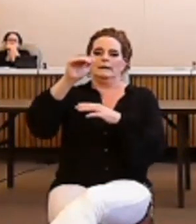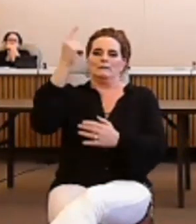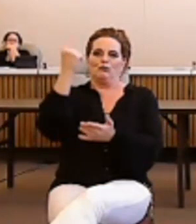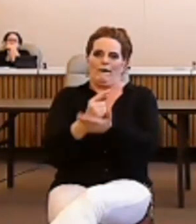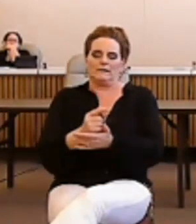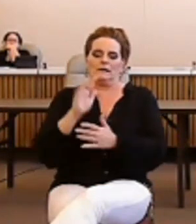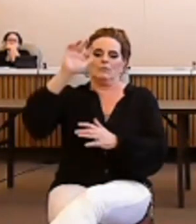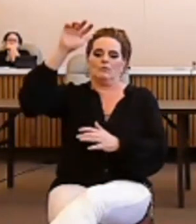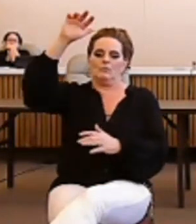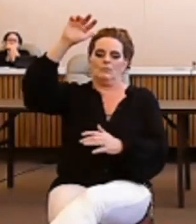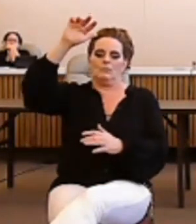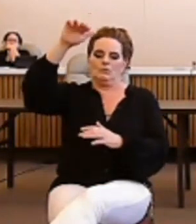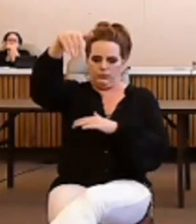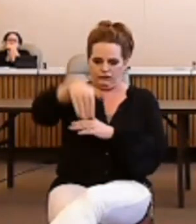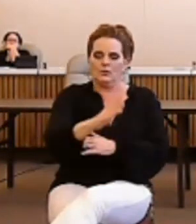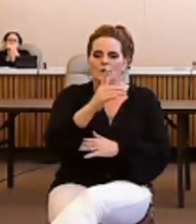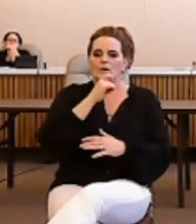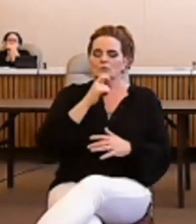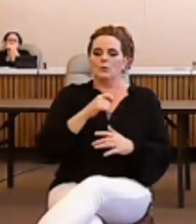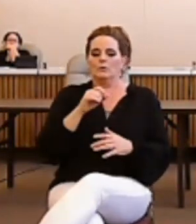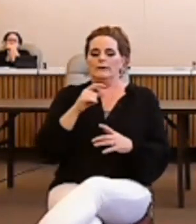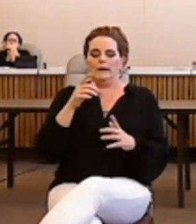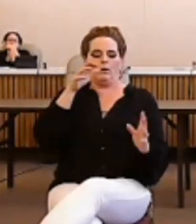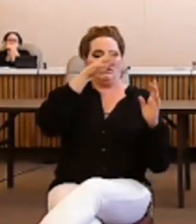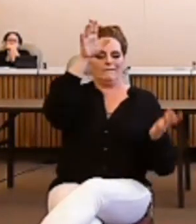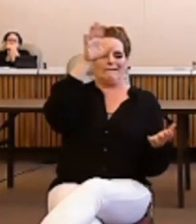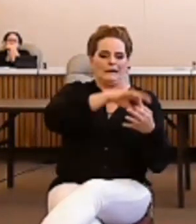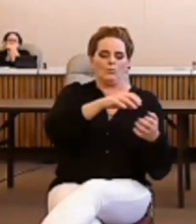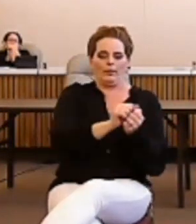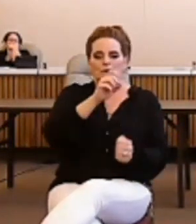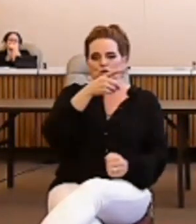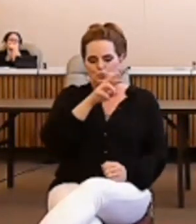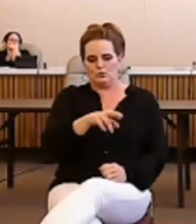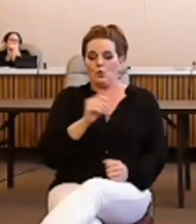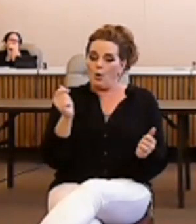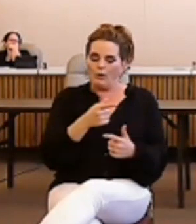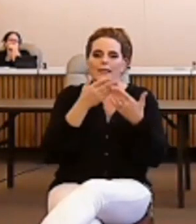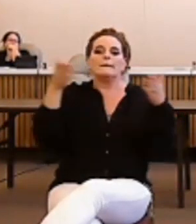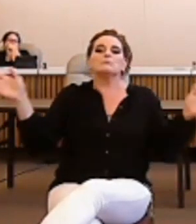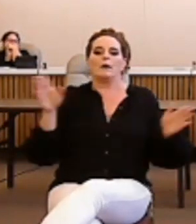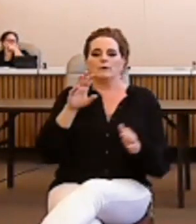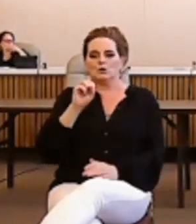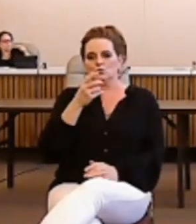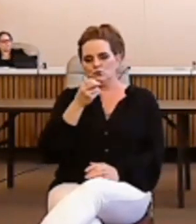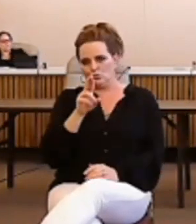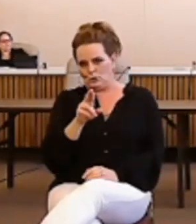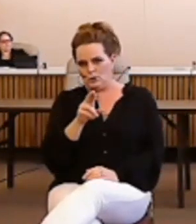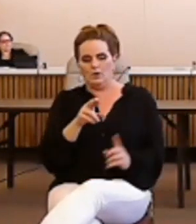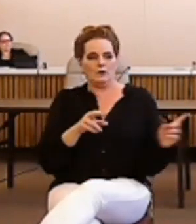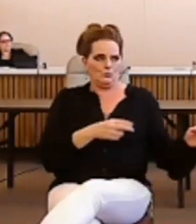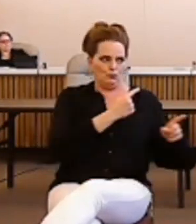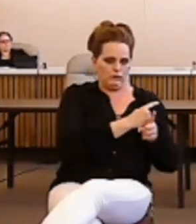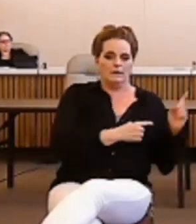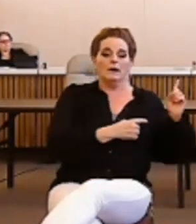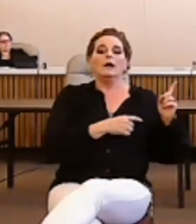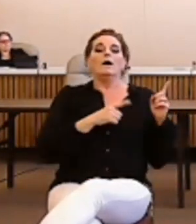into the sewer on Lehigh Station Road. So all of that is going to be public sewer. Right. Their original intention